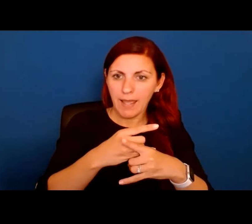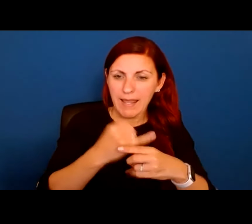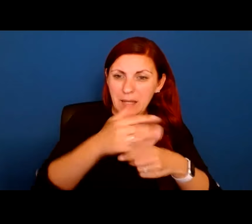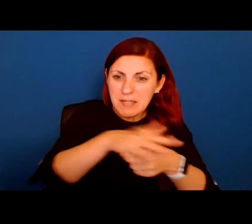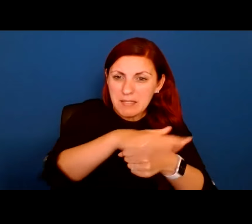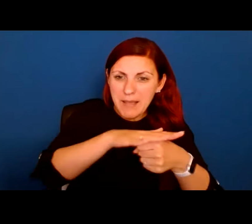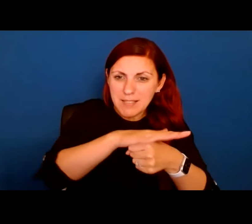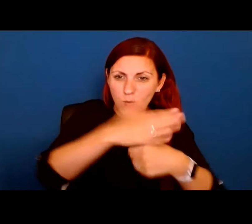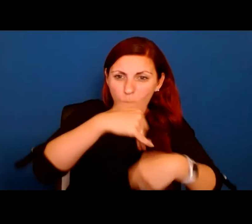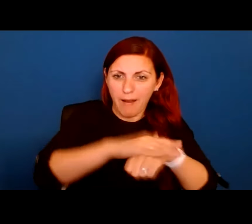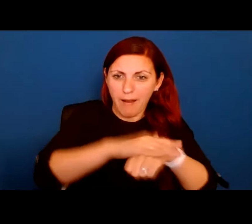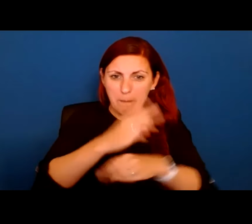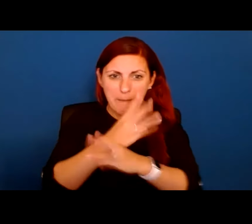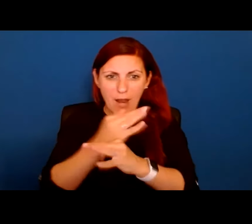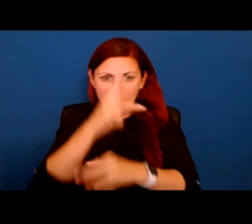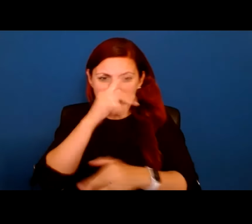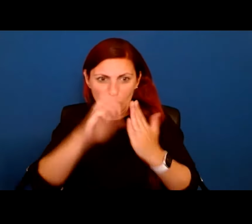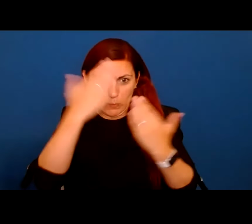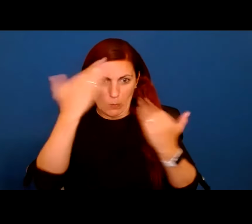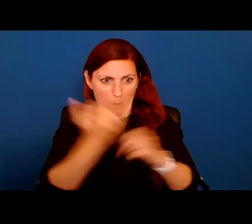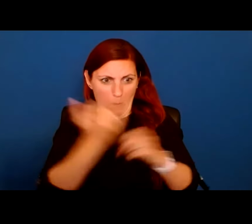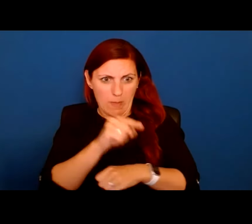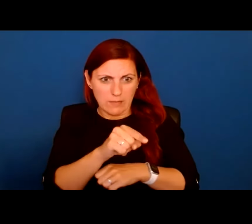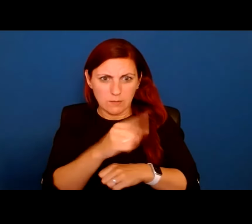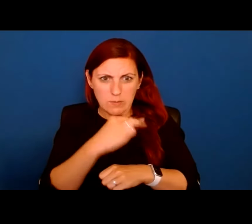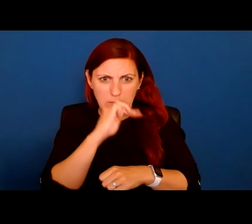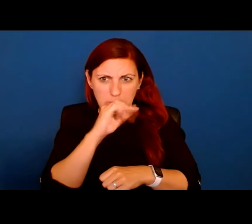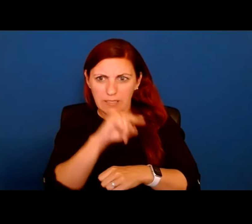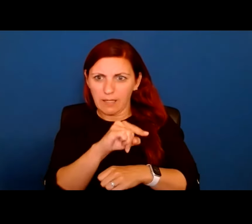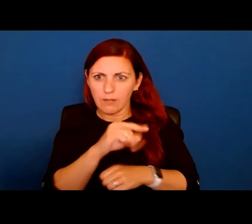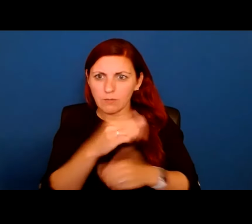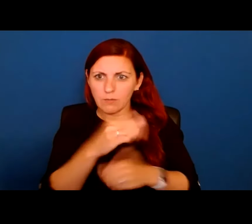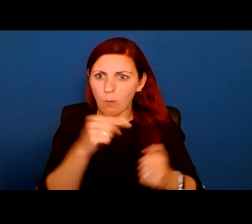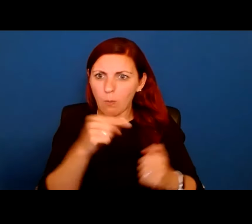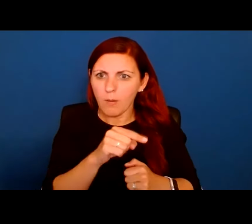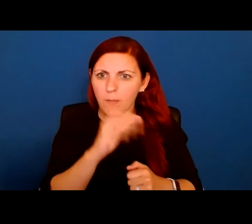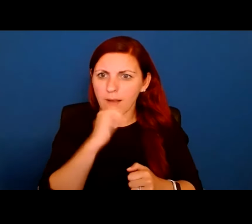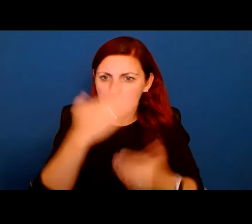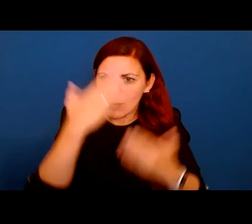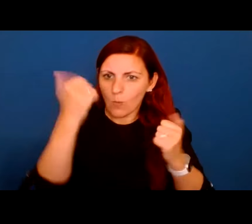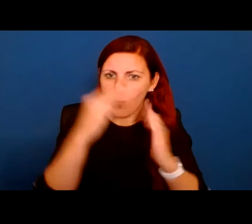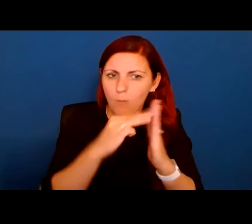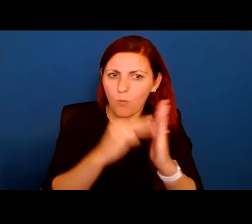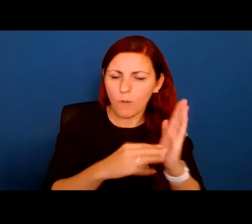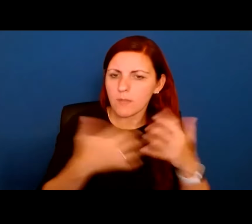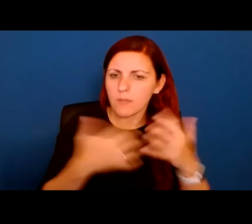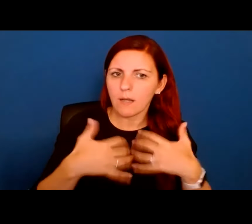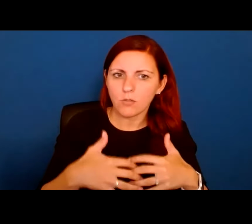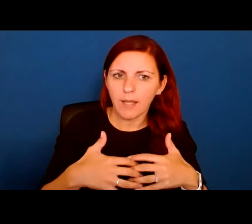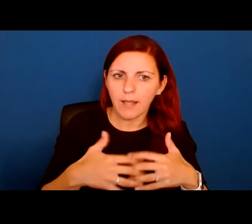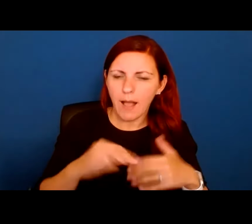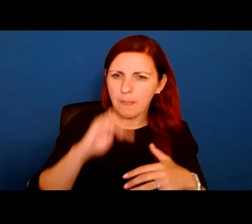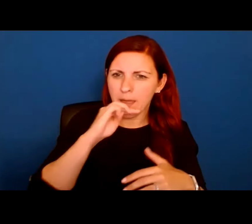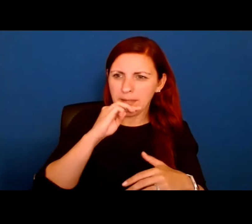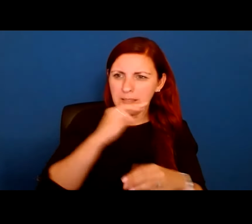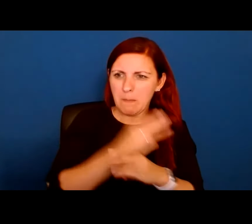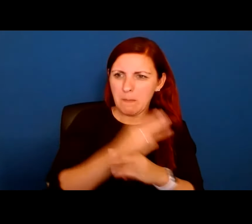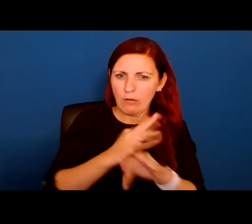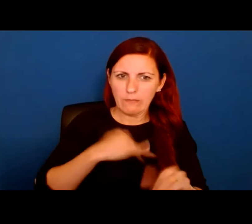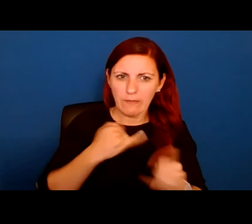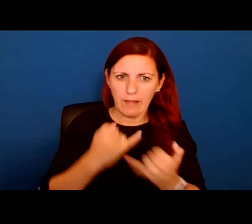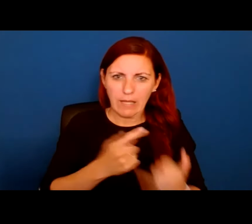The dizzying speed with which certain social media sites and apps fall in and out of favour with young people can make parents feel inept and anxious as they